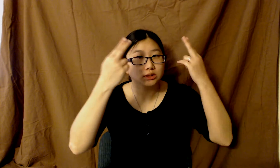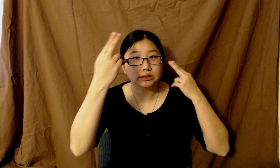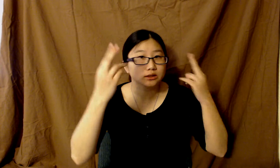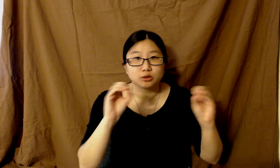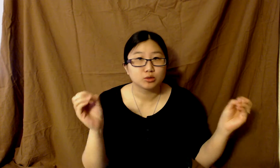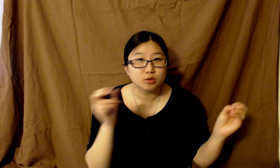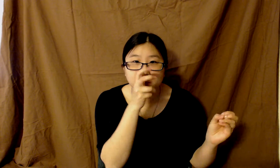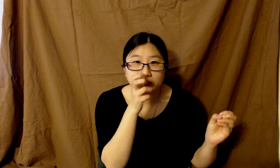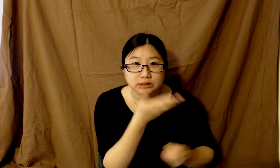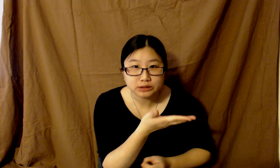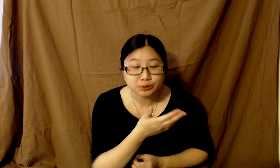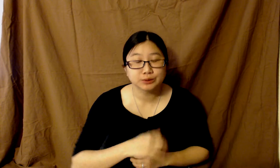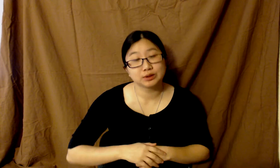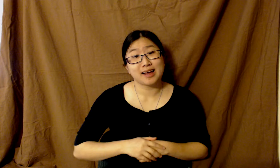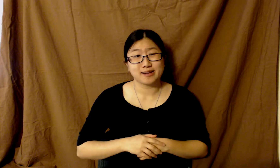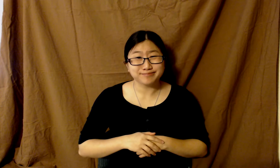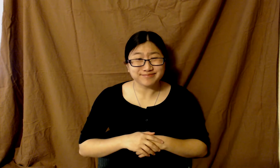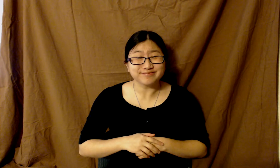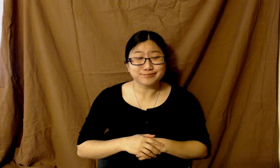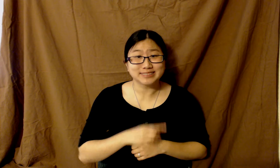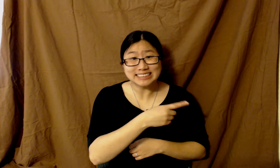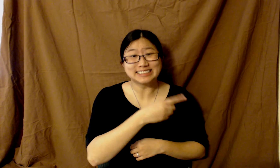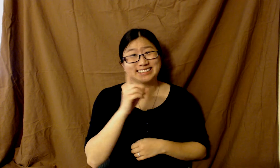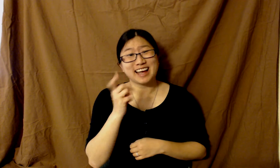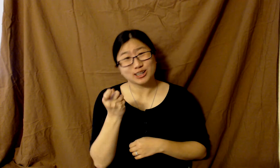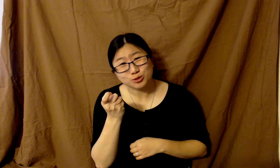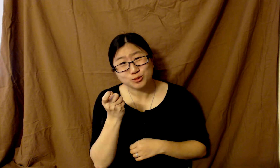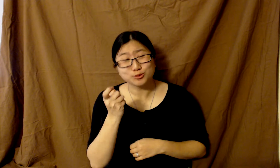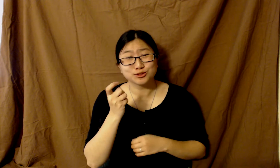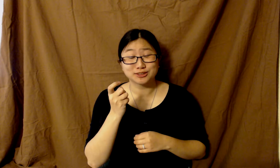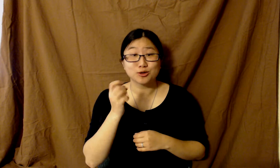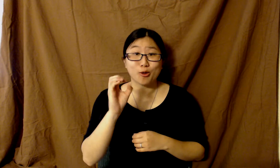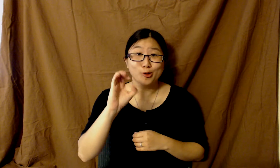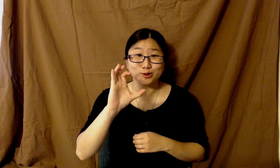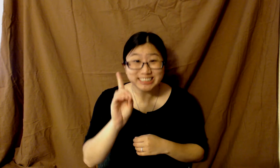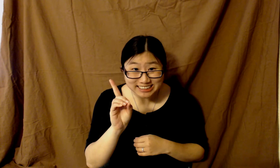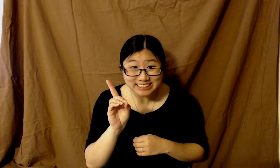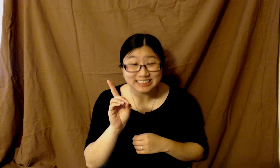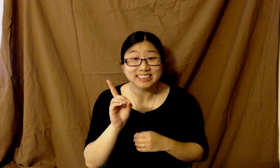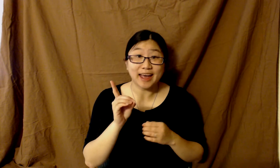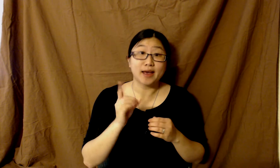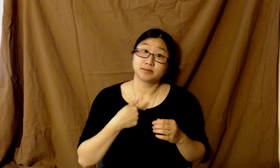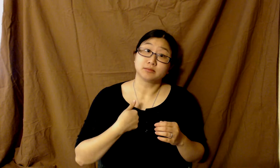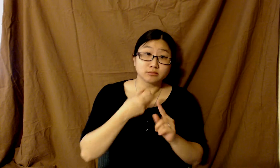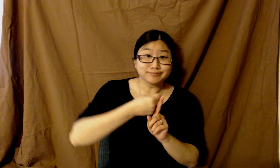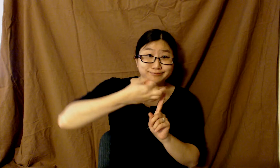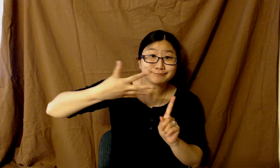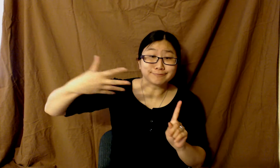iceberg. But like with humans, sometimes it's 6 months in before